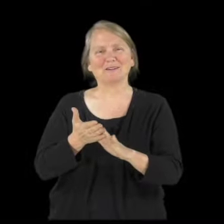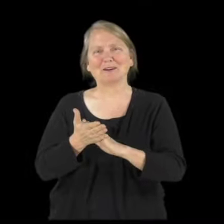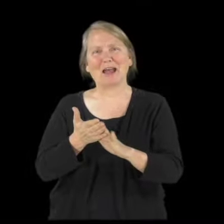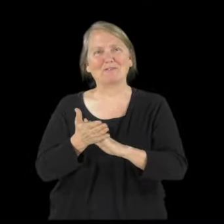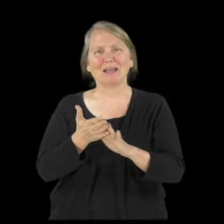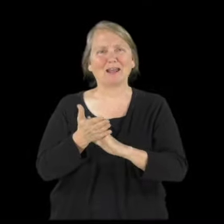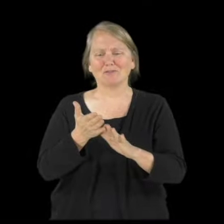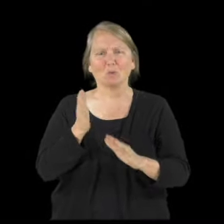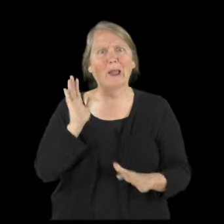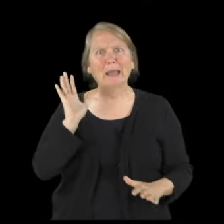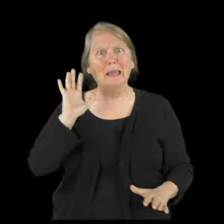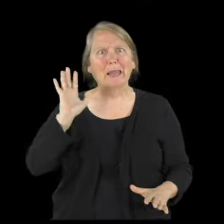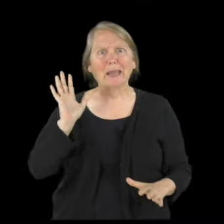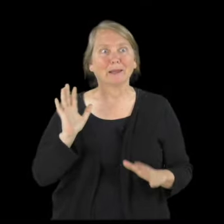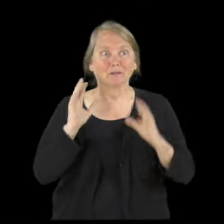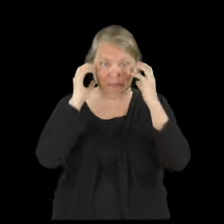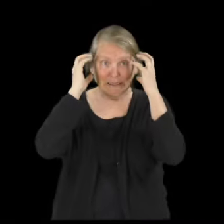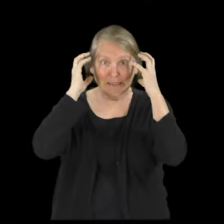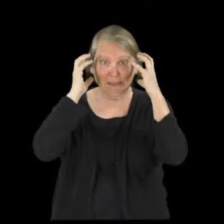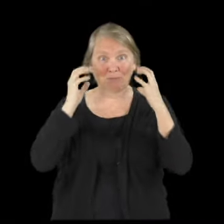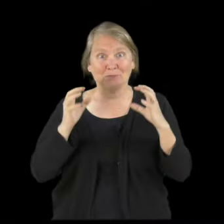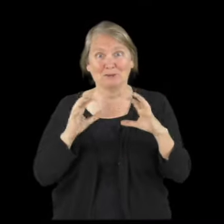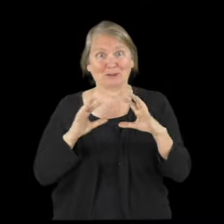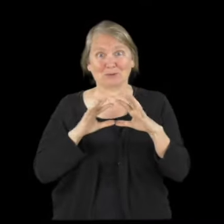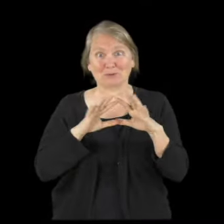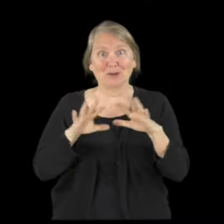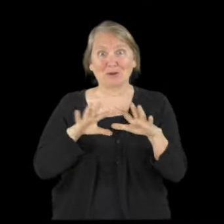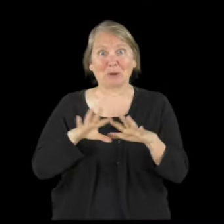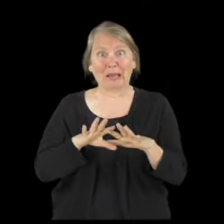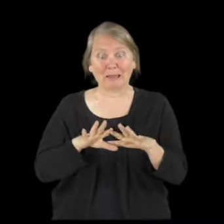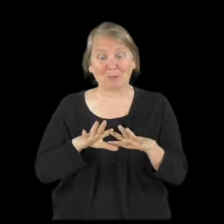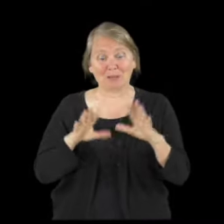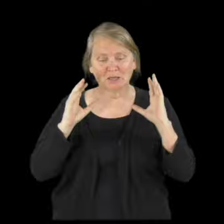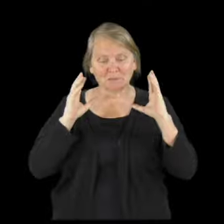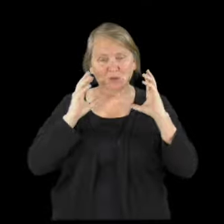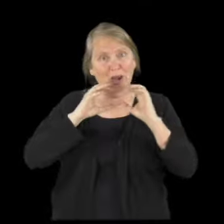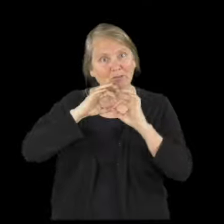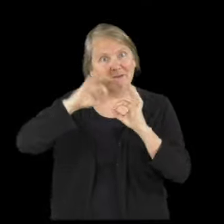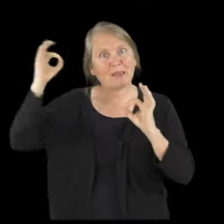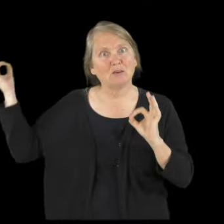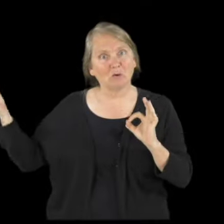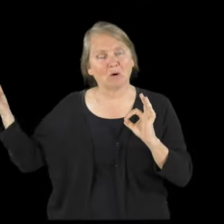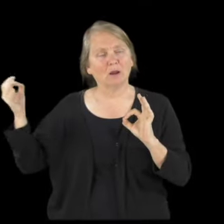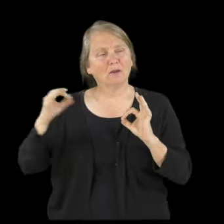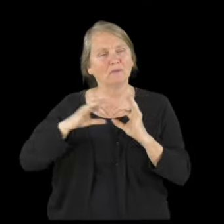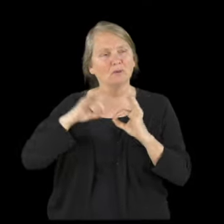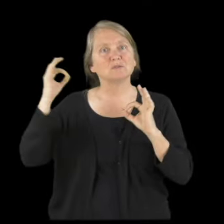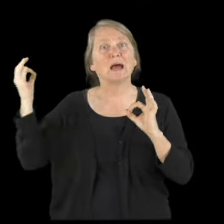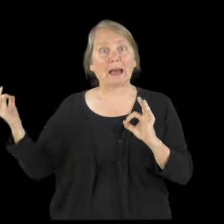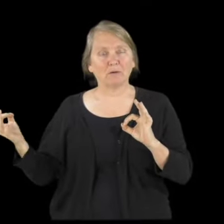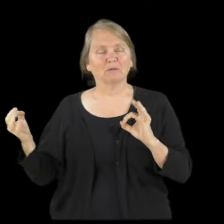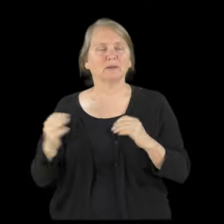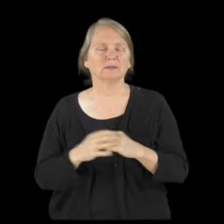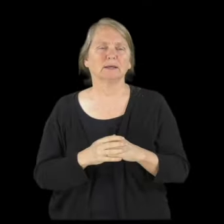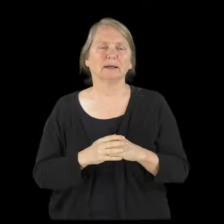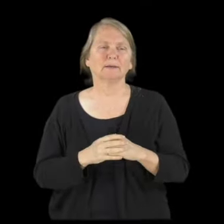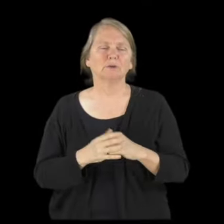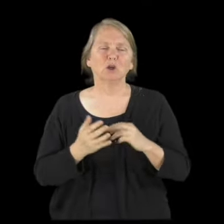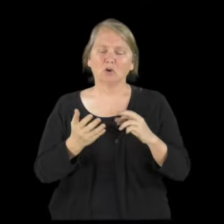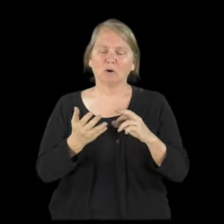they're advocating for whaling, and it's like, I don't like that opinion, but you have to take your views out of it. You are